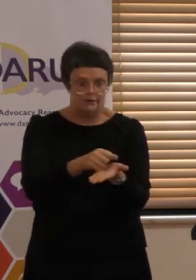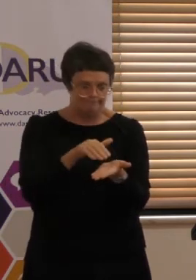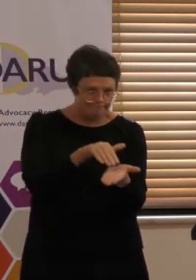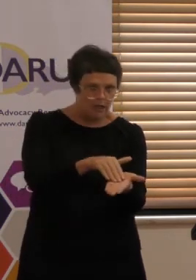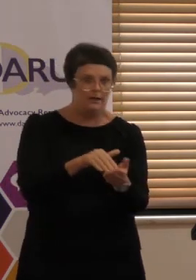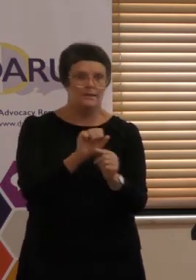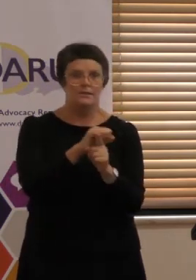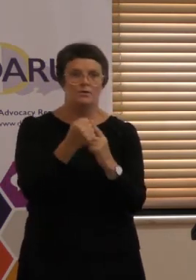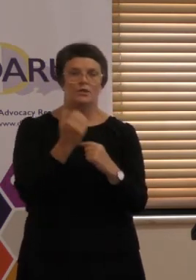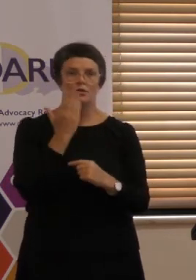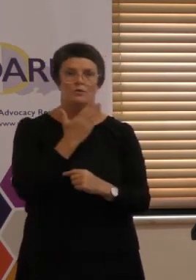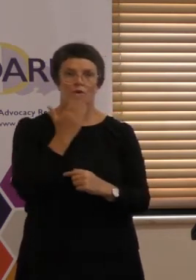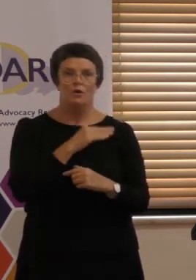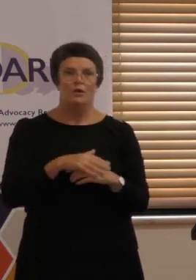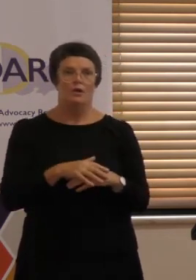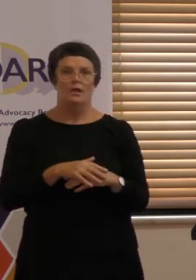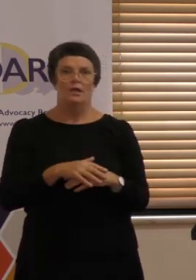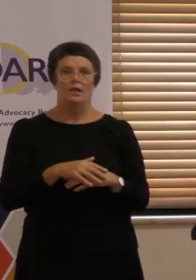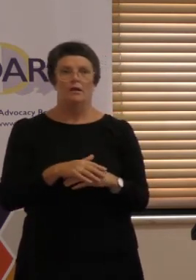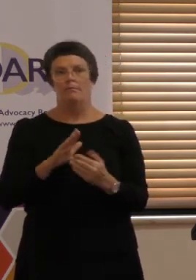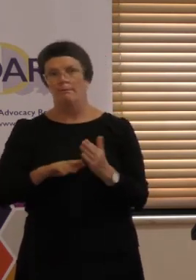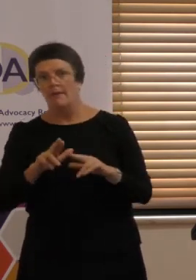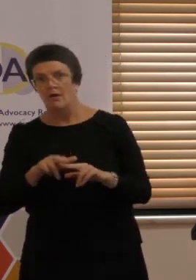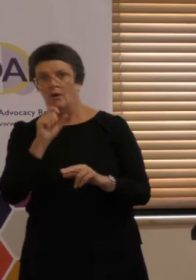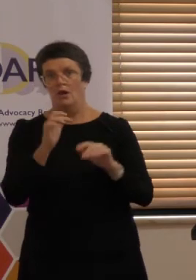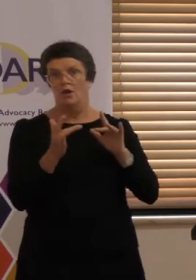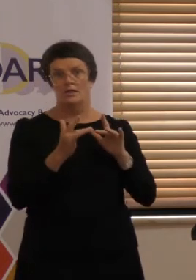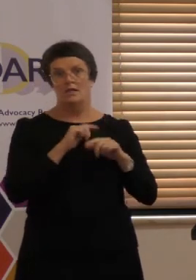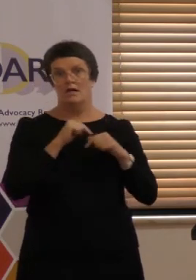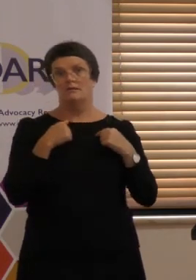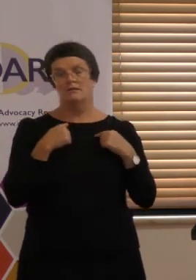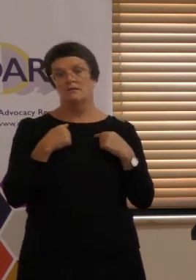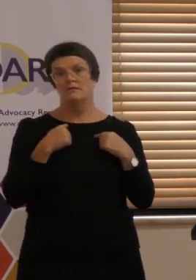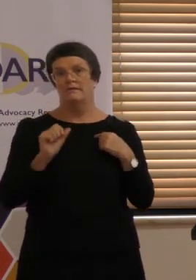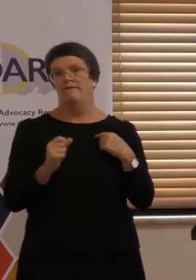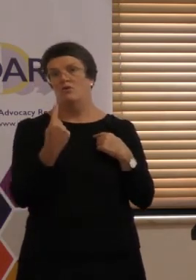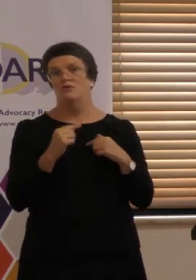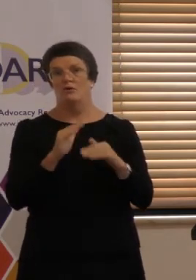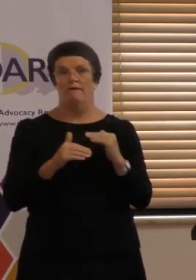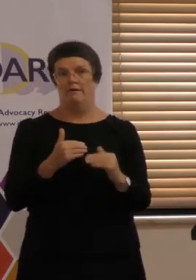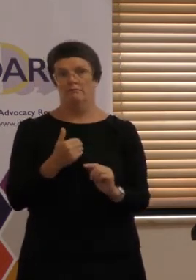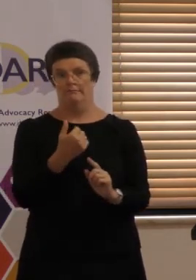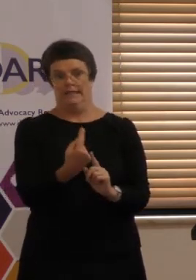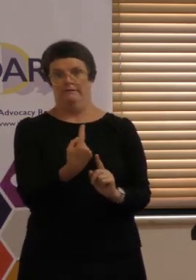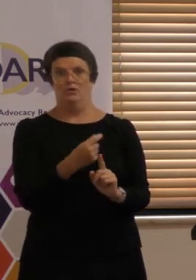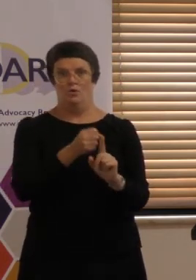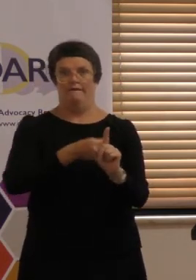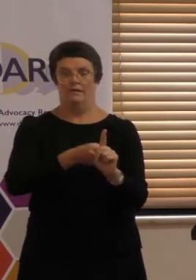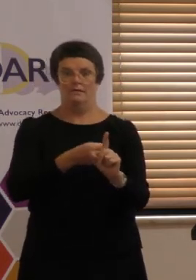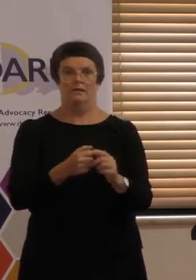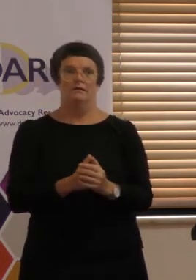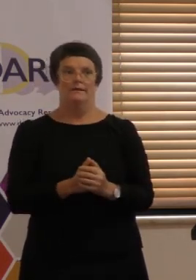rectify situations at school. Often it's parents who will contact us first around individual advocacy issues, but